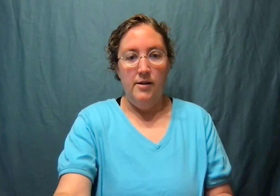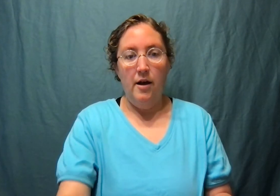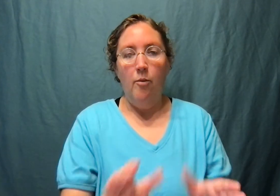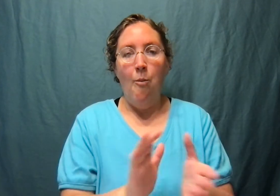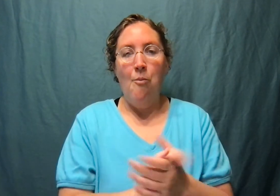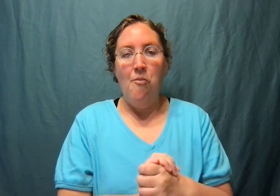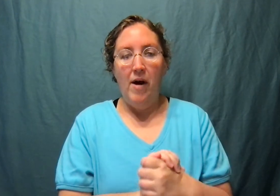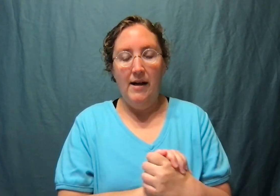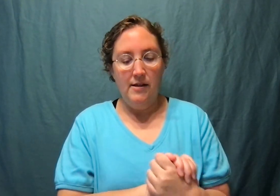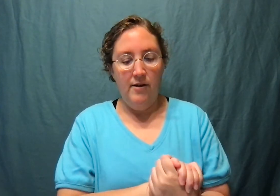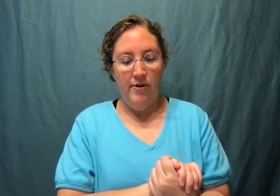So, asking for help.